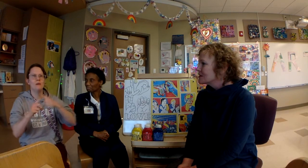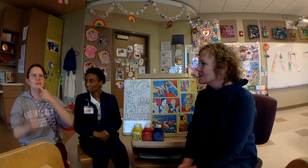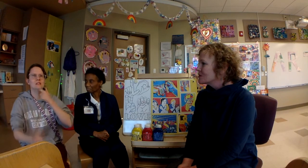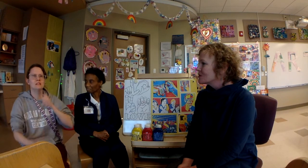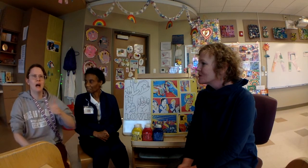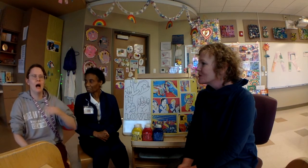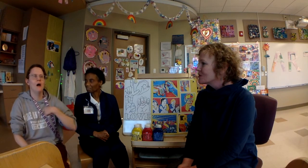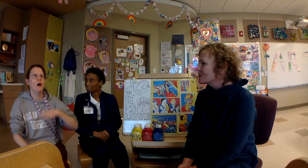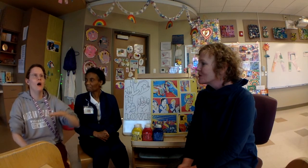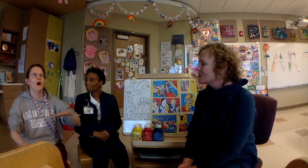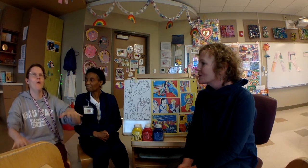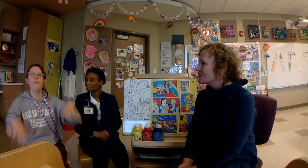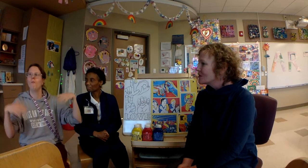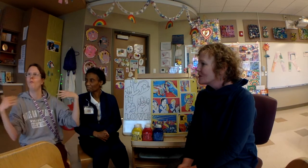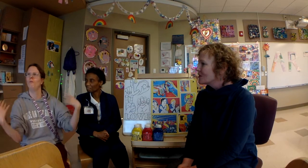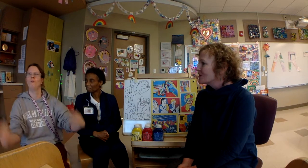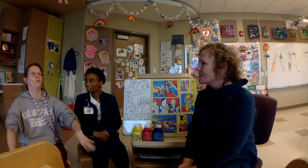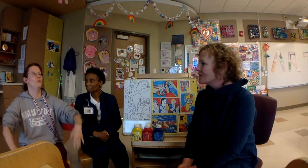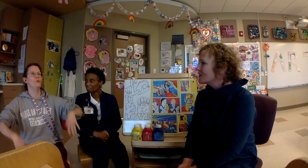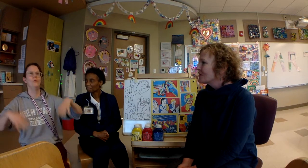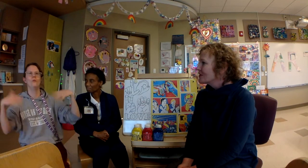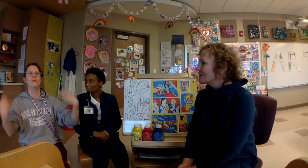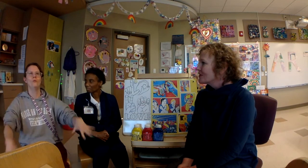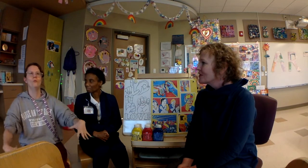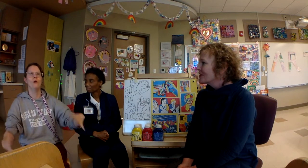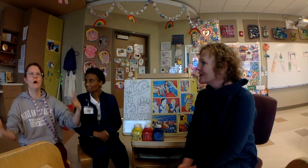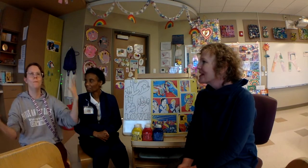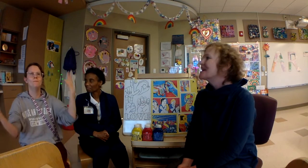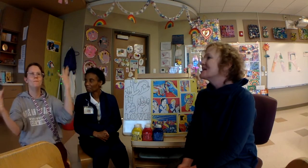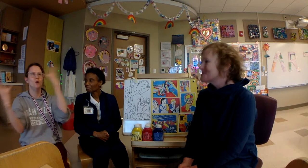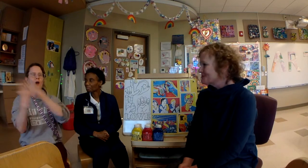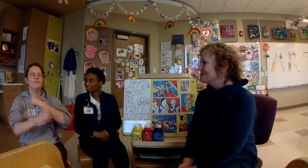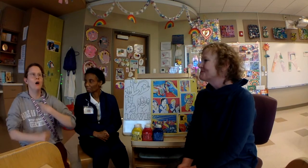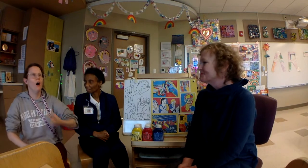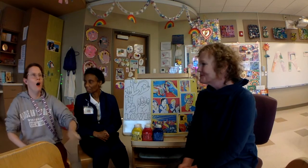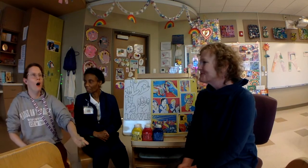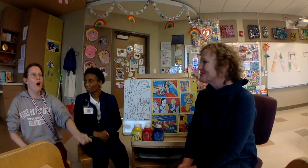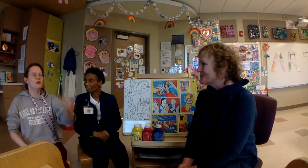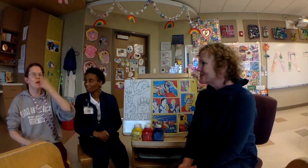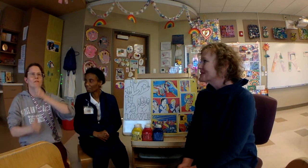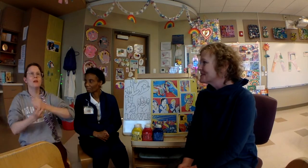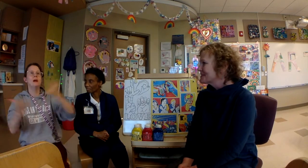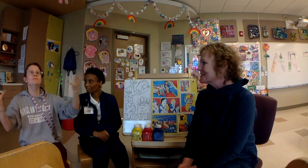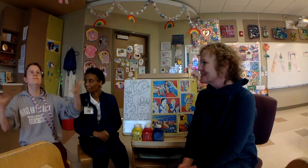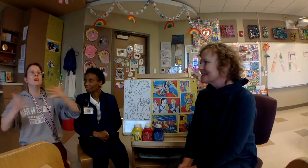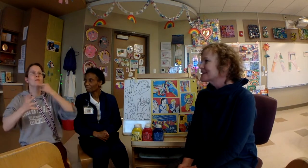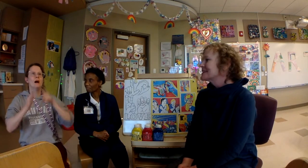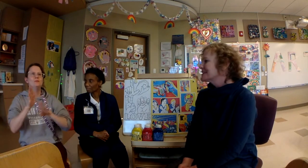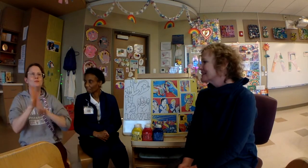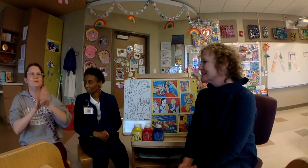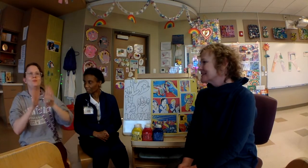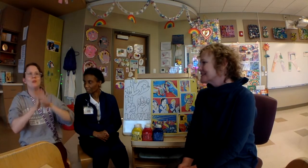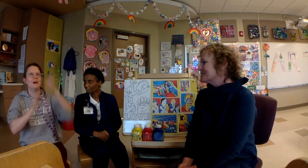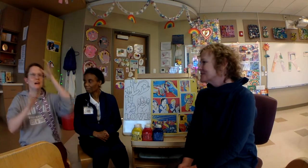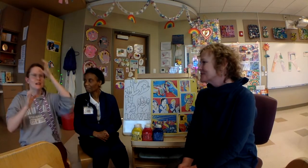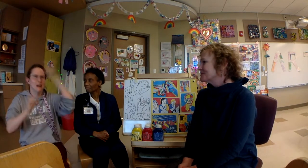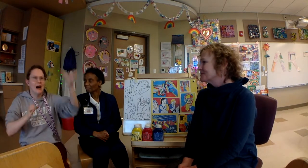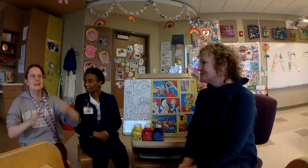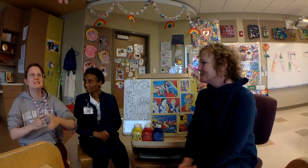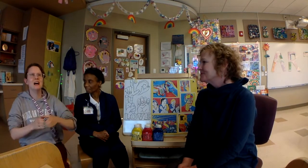I learned sign, and wow, I was so impressed. It was beautiful, and I could understand things, and